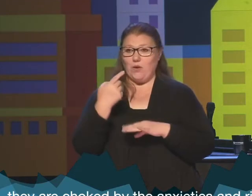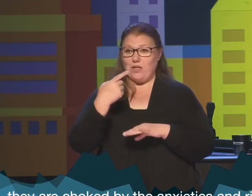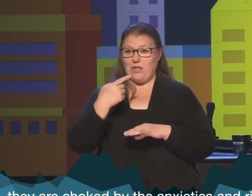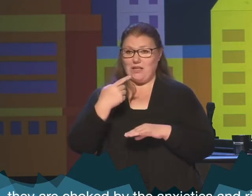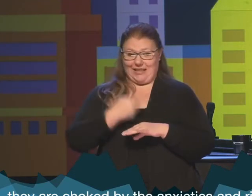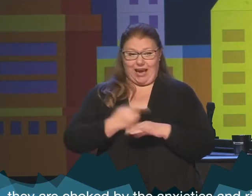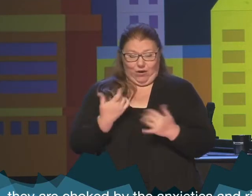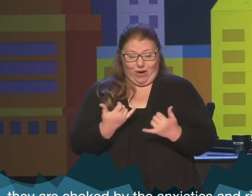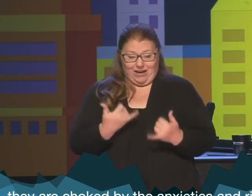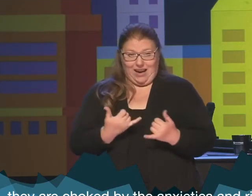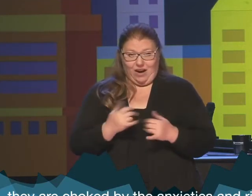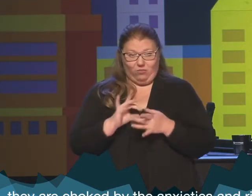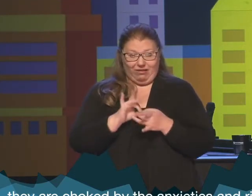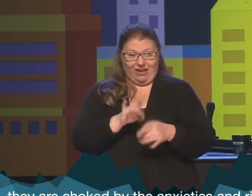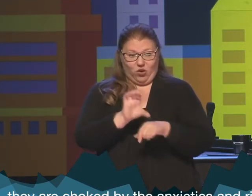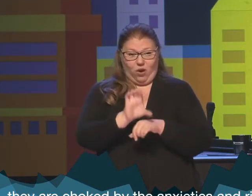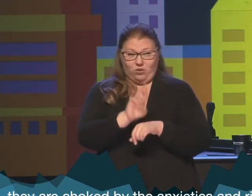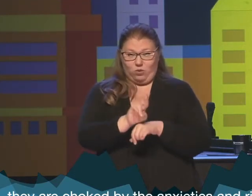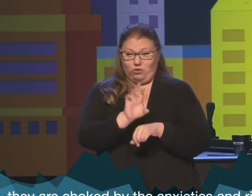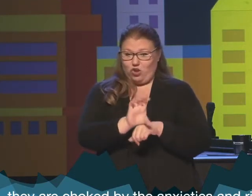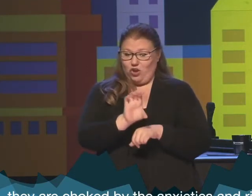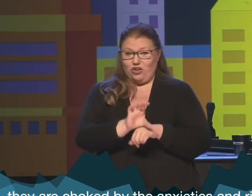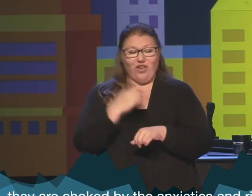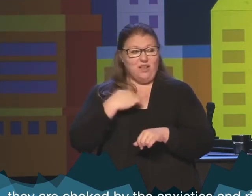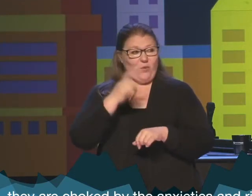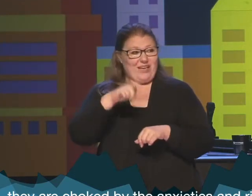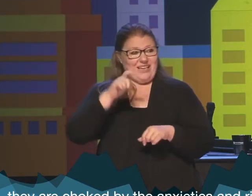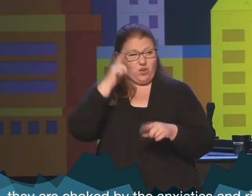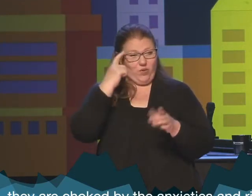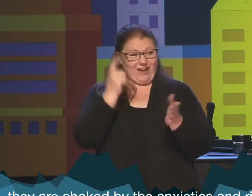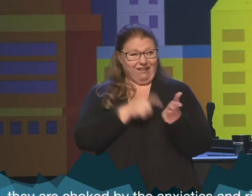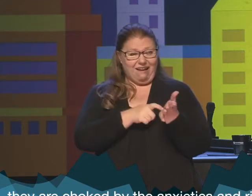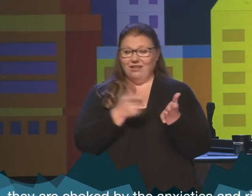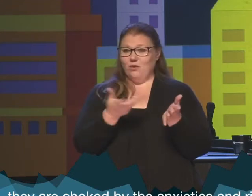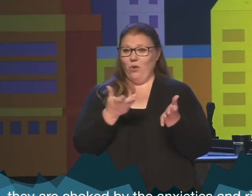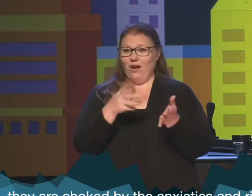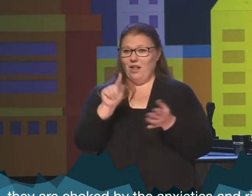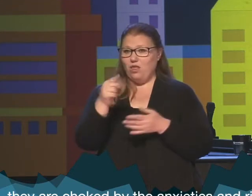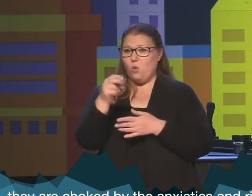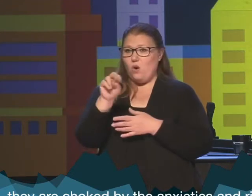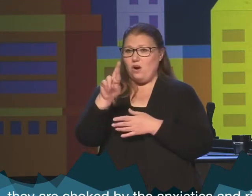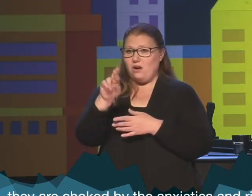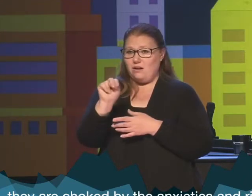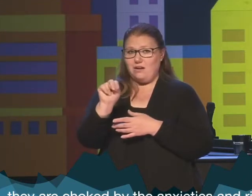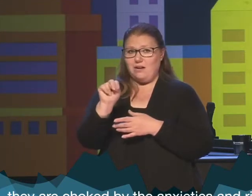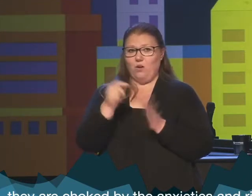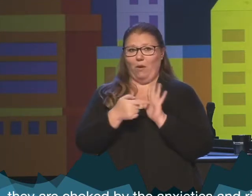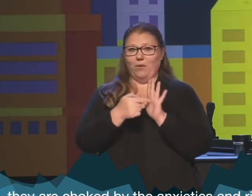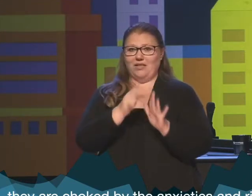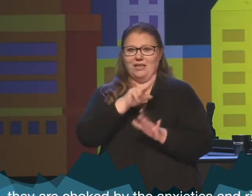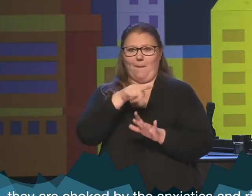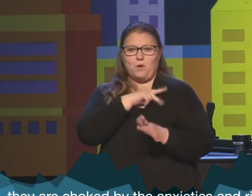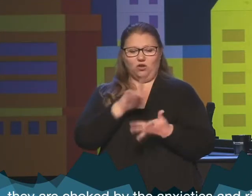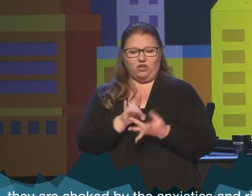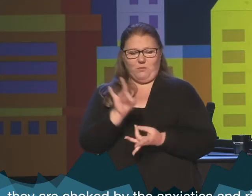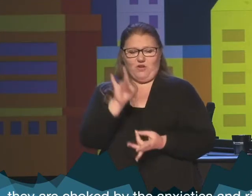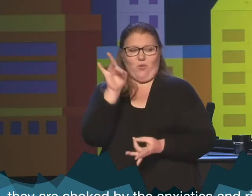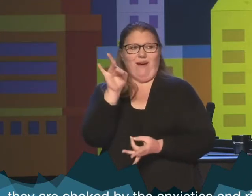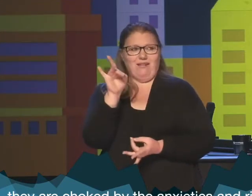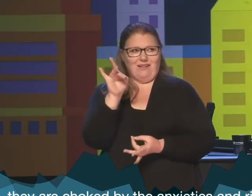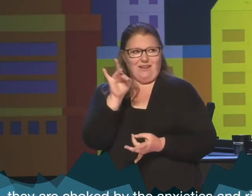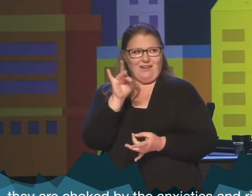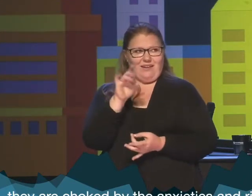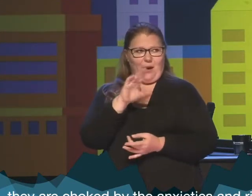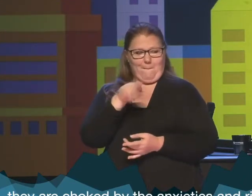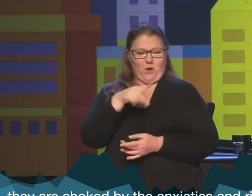when it comes to like Crossroads as a church, what we have to recognize is, the thorns represent a type of personal spirituality,